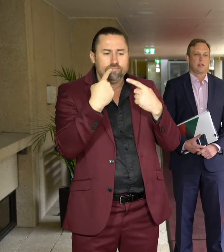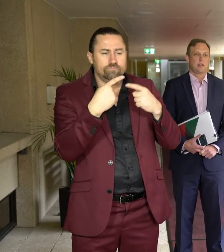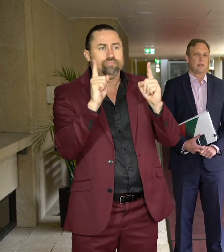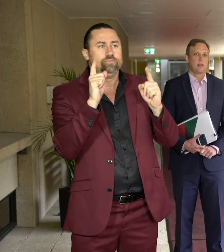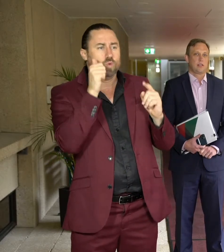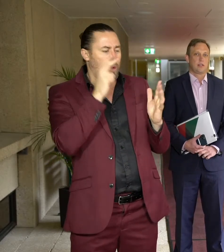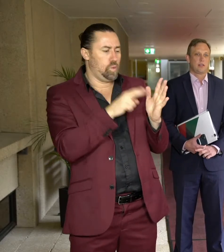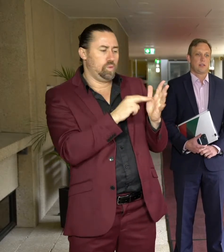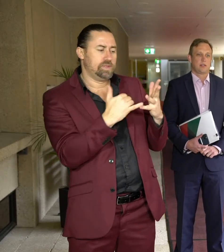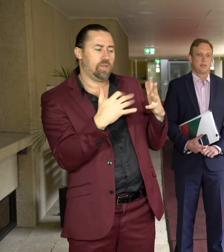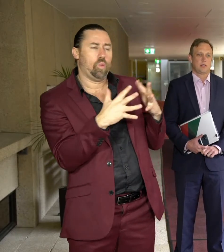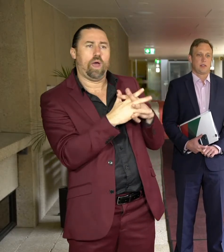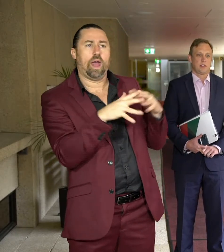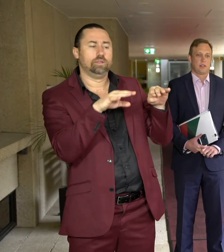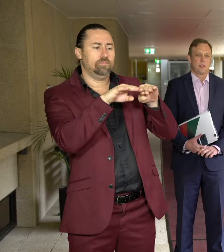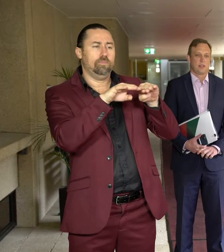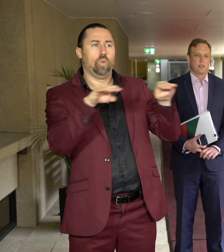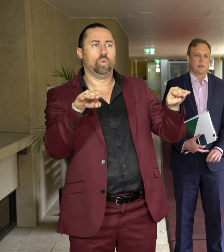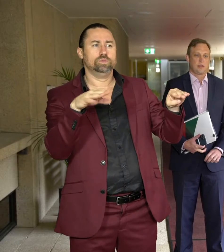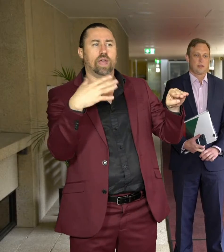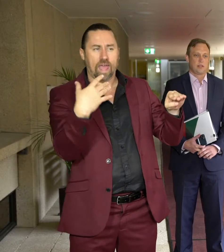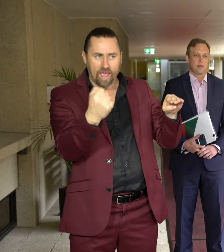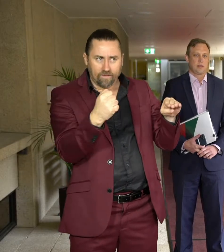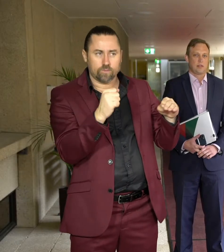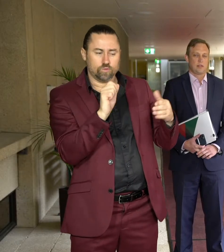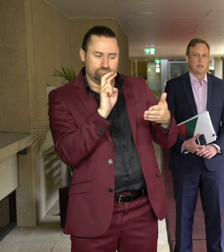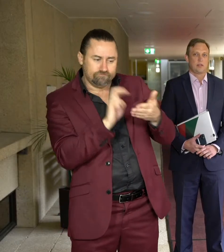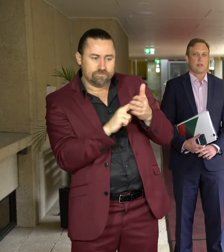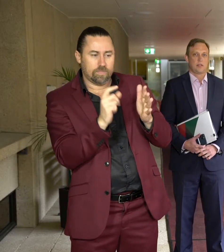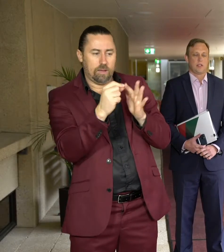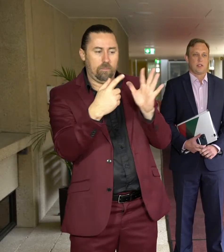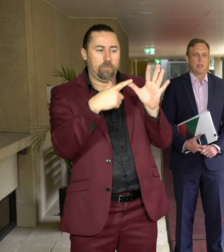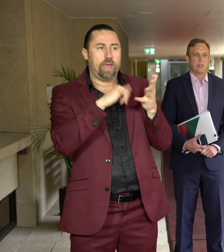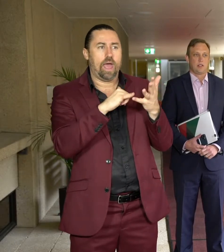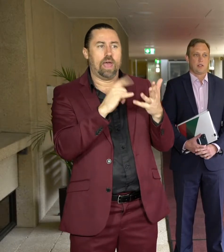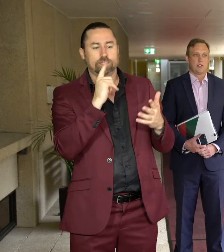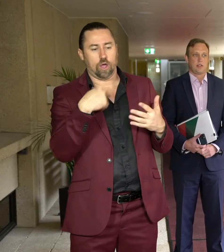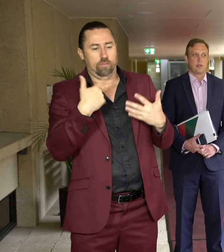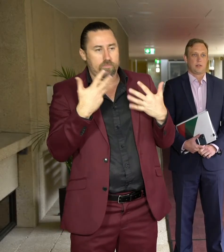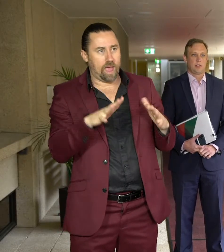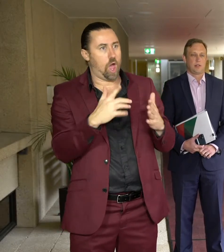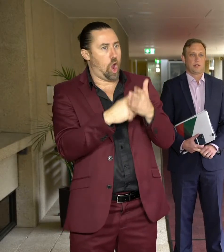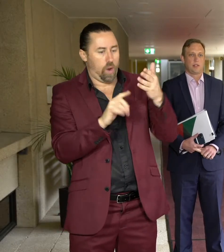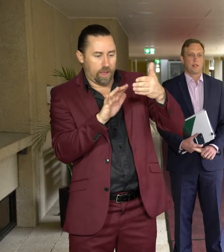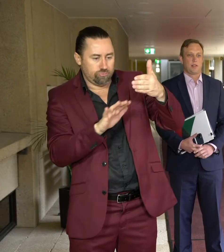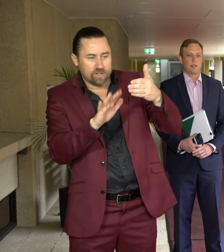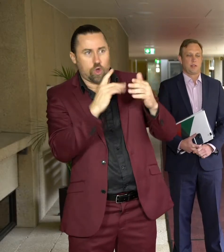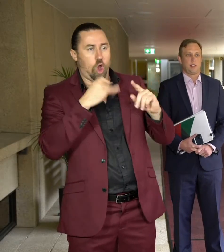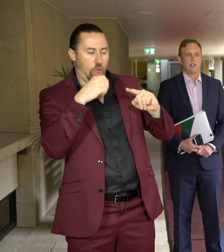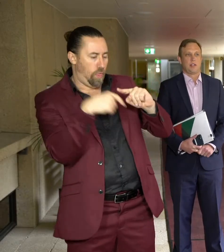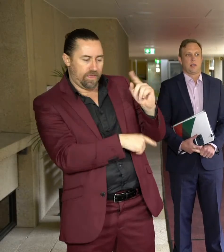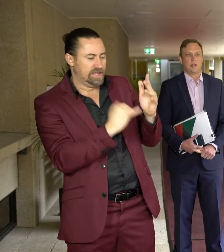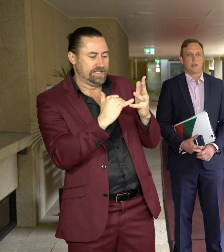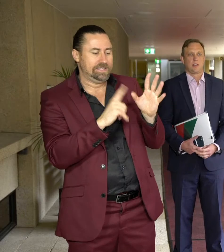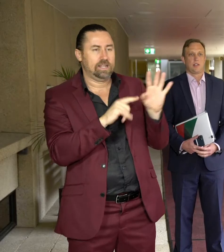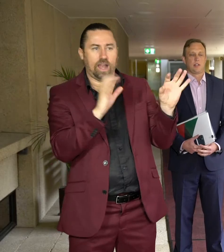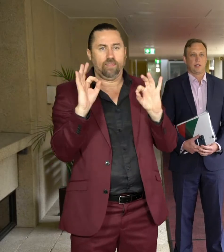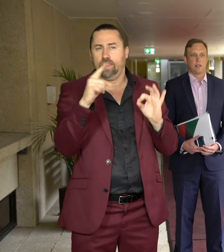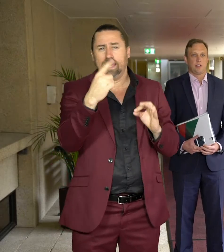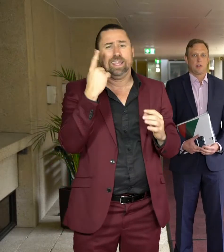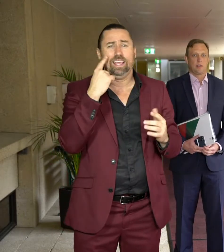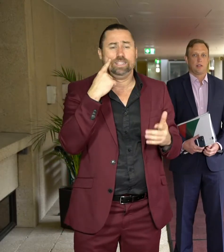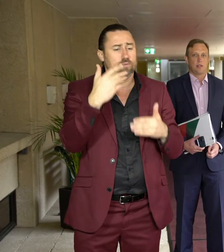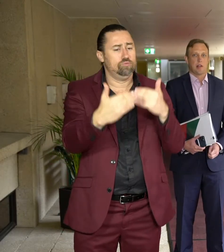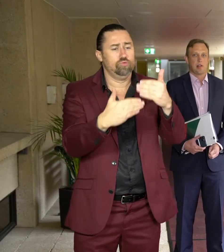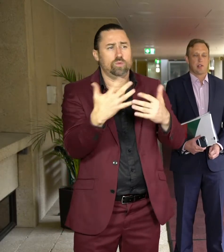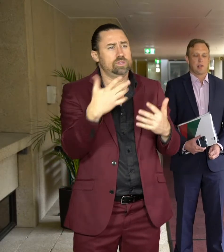South Wales border areas is important. It's a very simple process. It'll take them